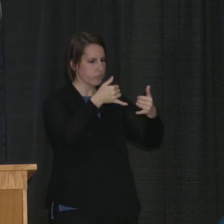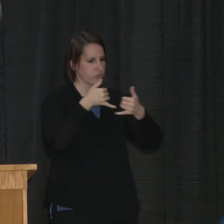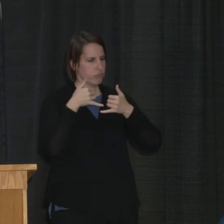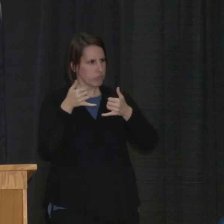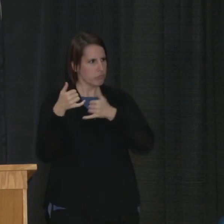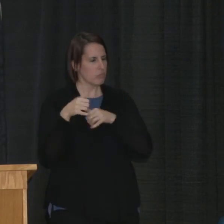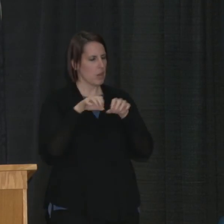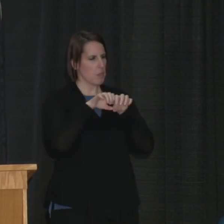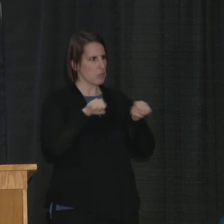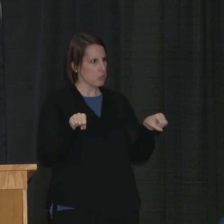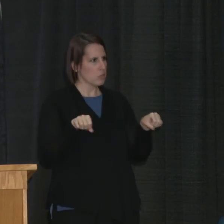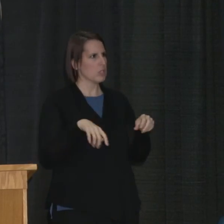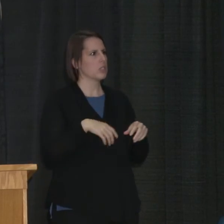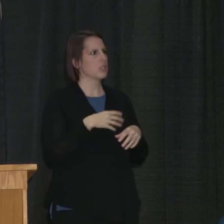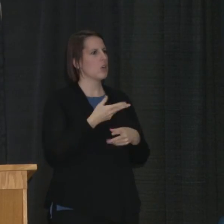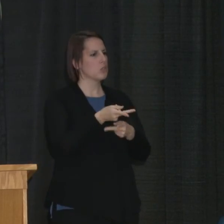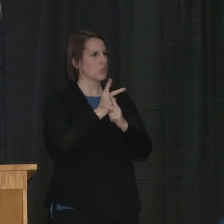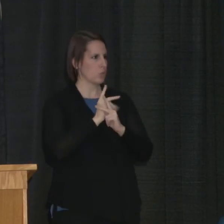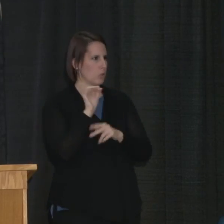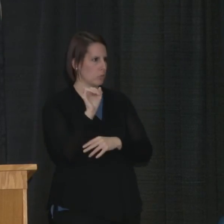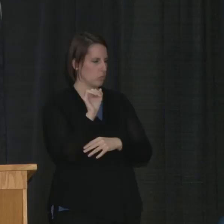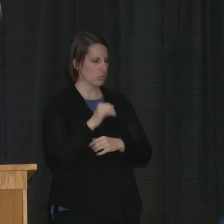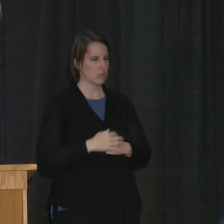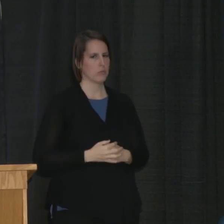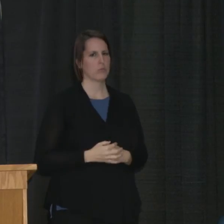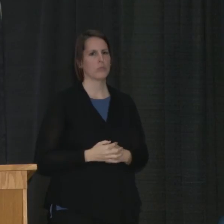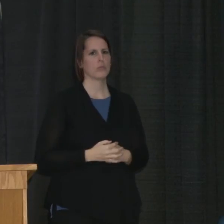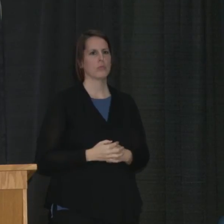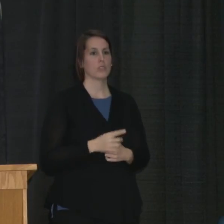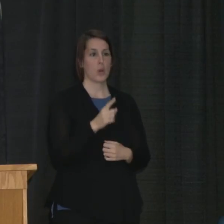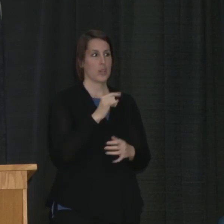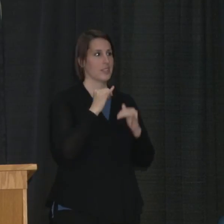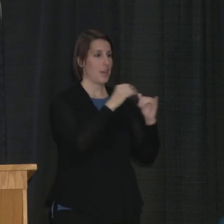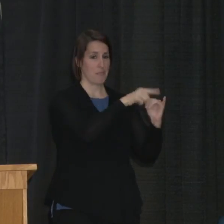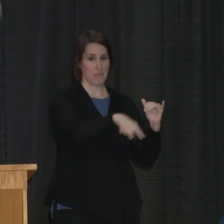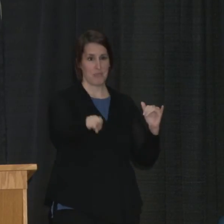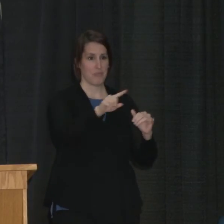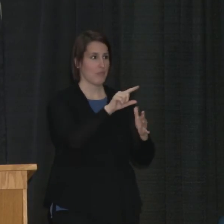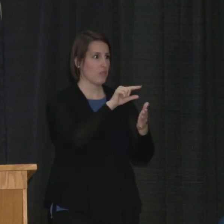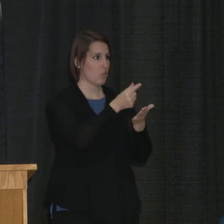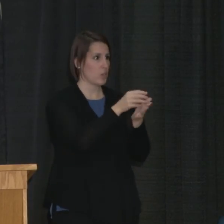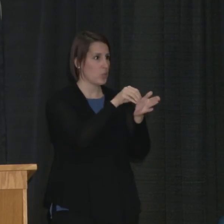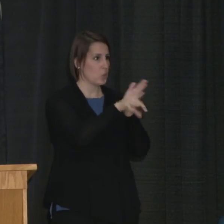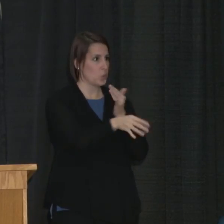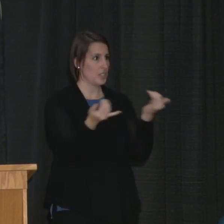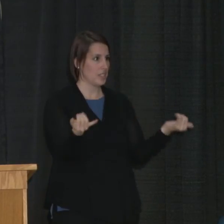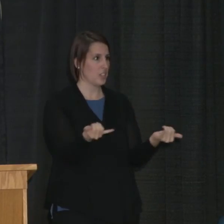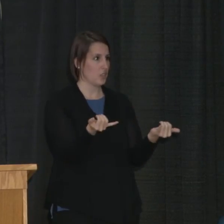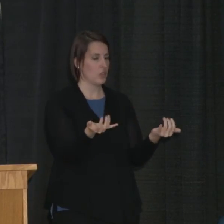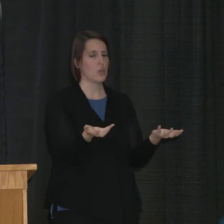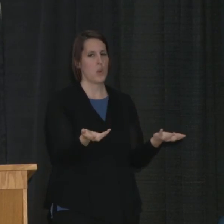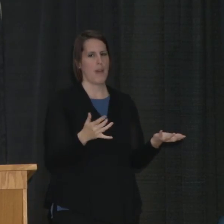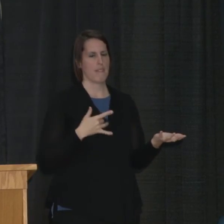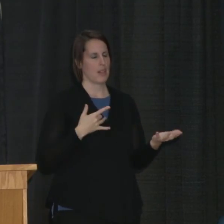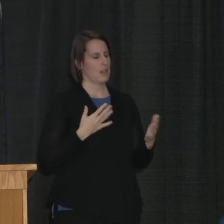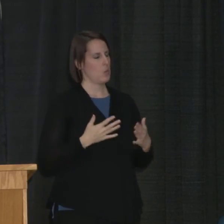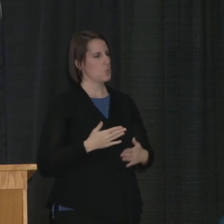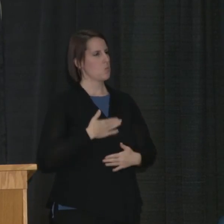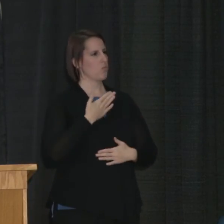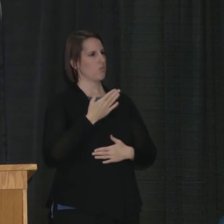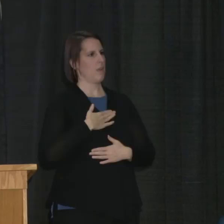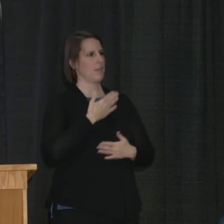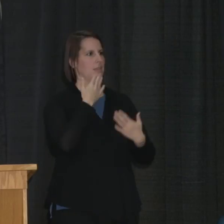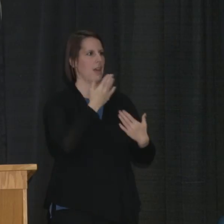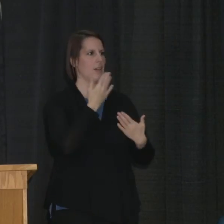Like every other grad here today, I am thankful for the opportunity to build on existing skills, and to develop